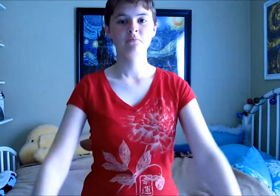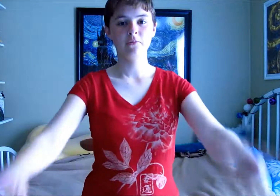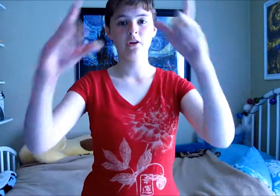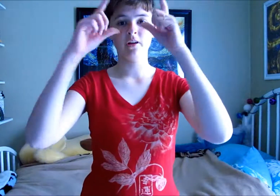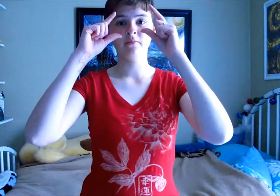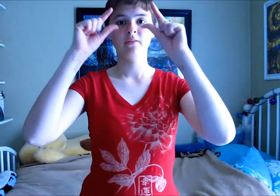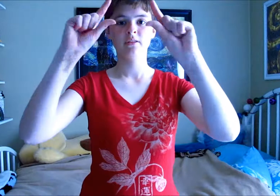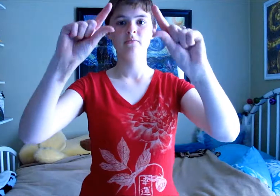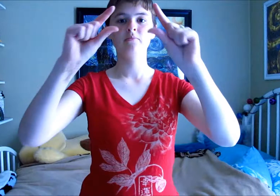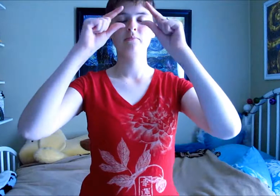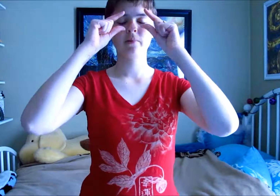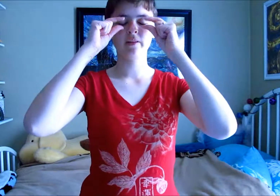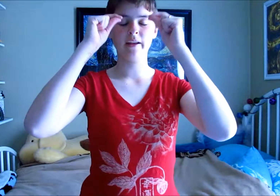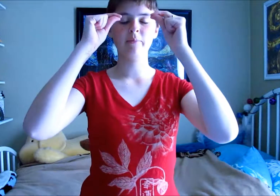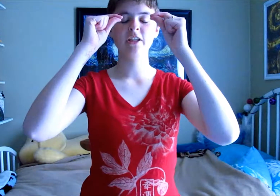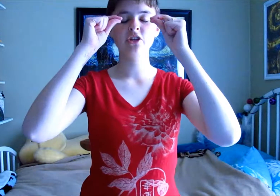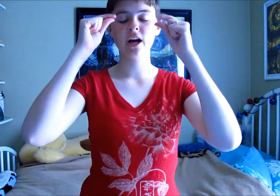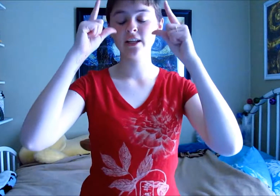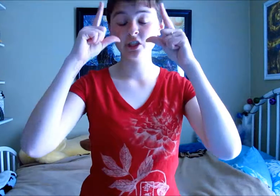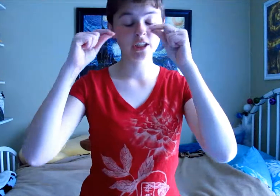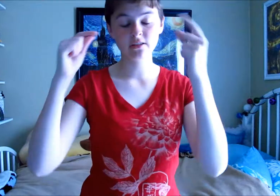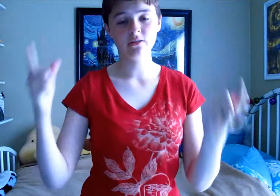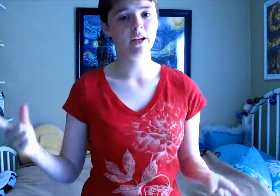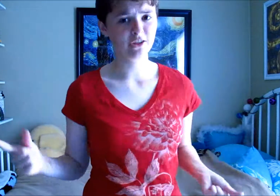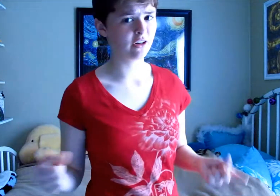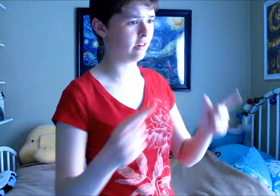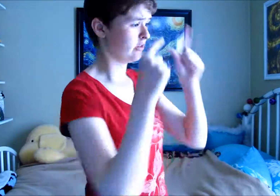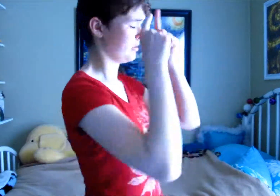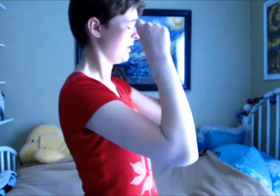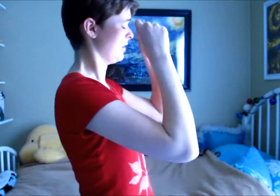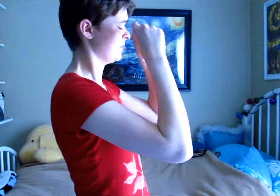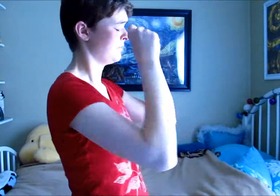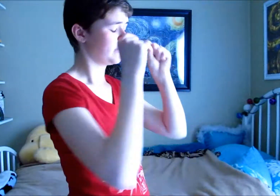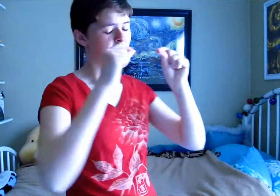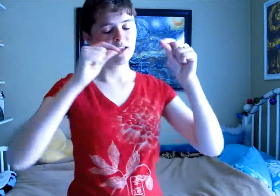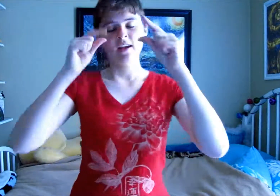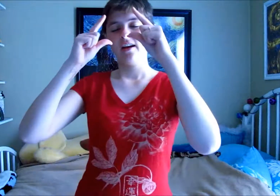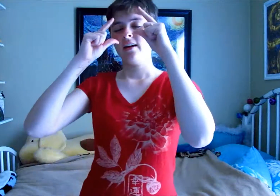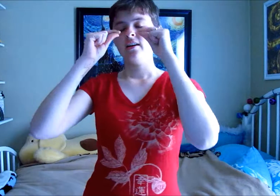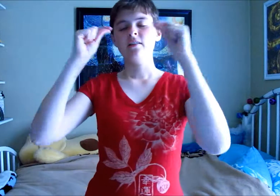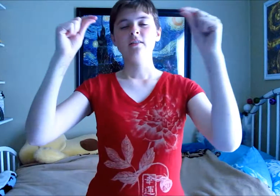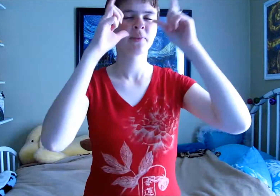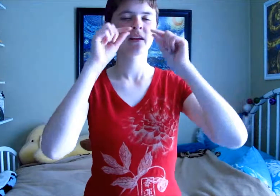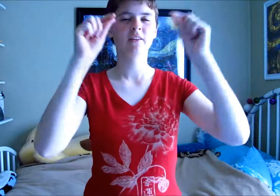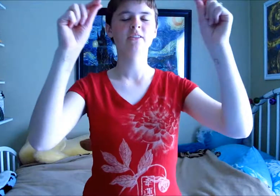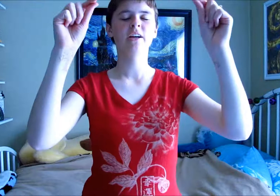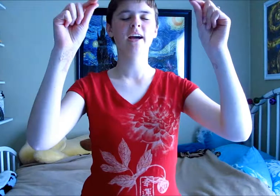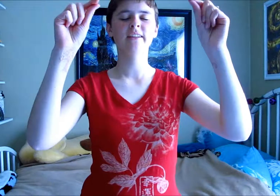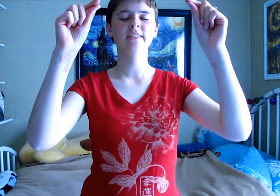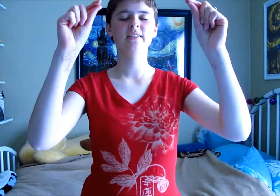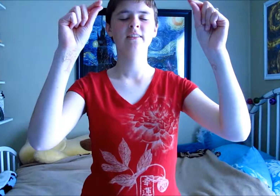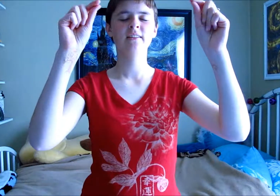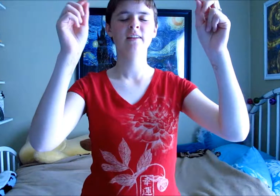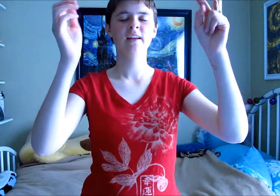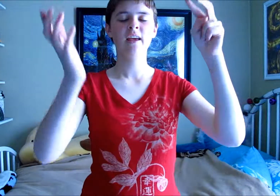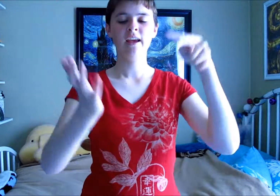you're going to, like, pinch your eyes shut. Don't actually do that, just like this. Close